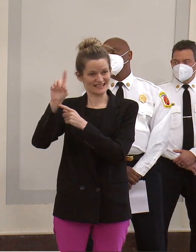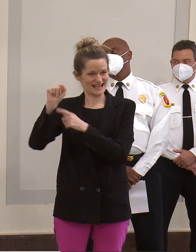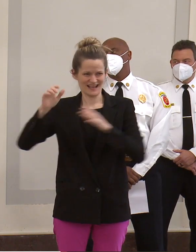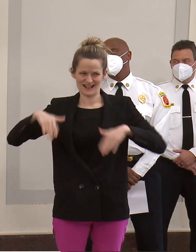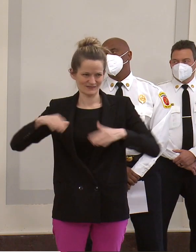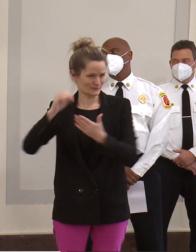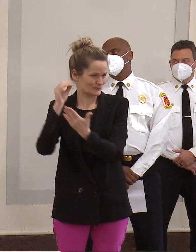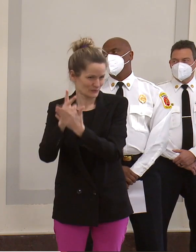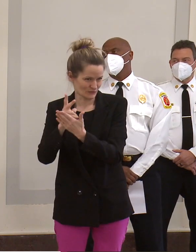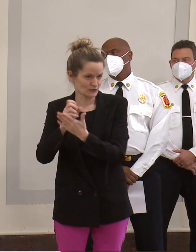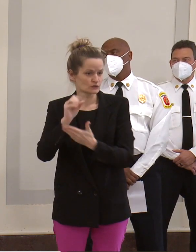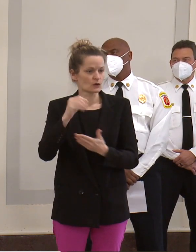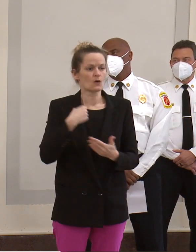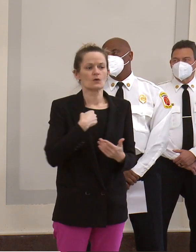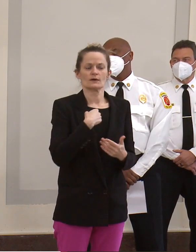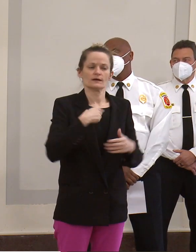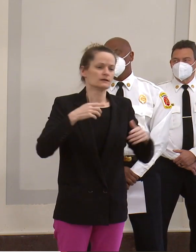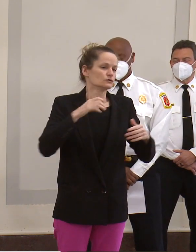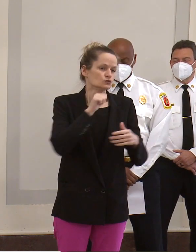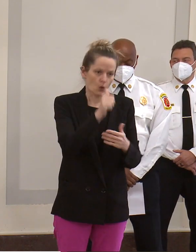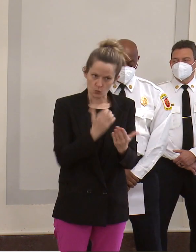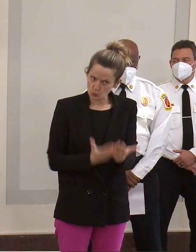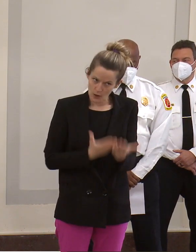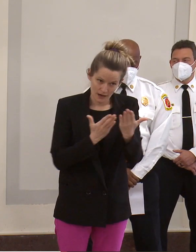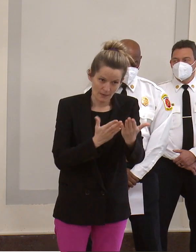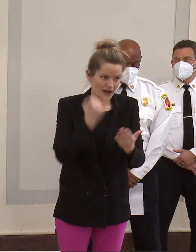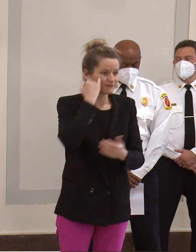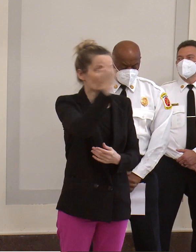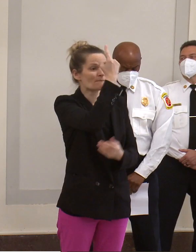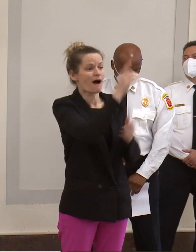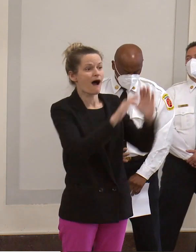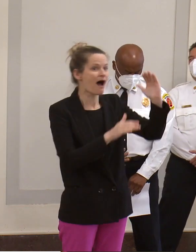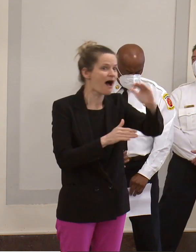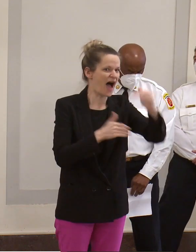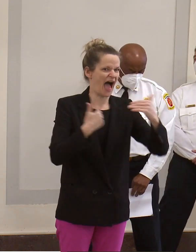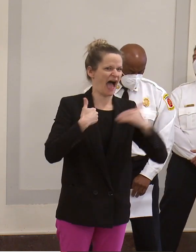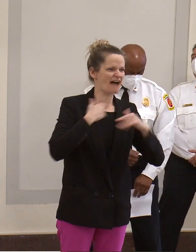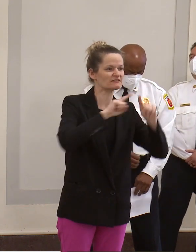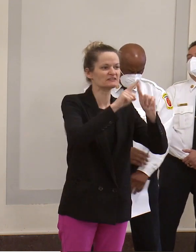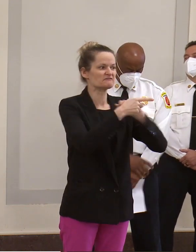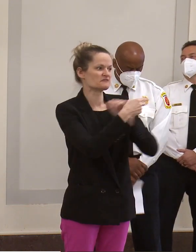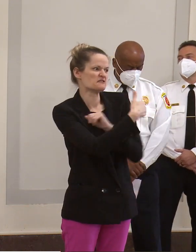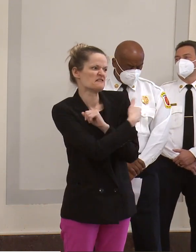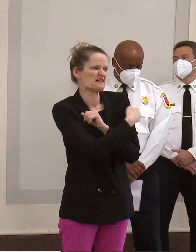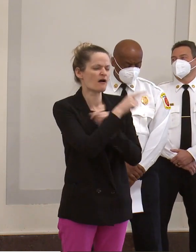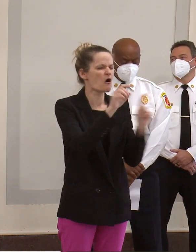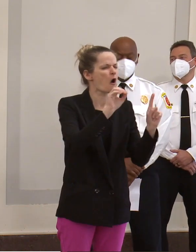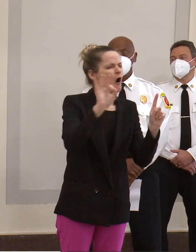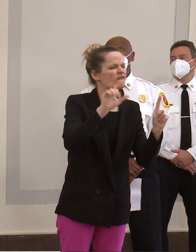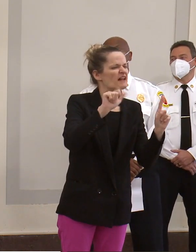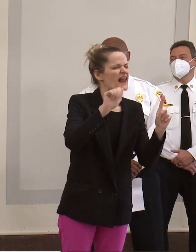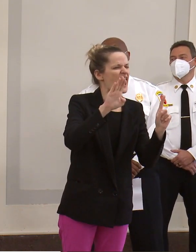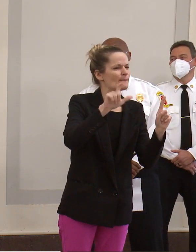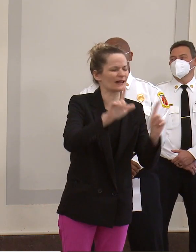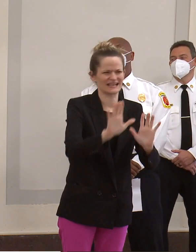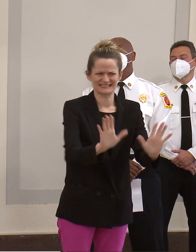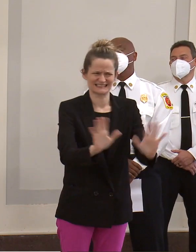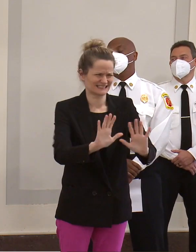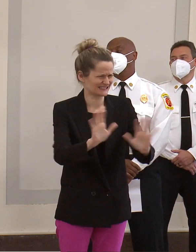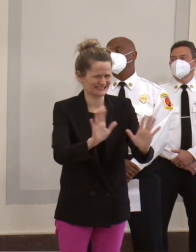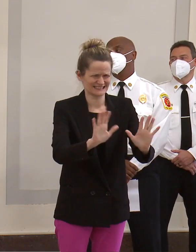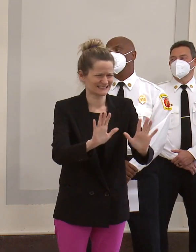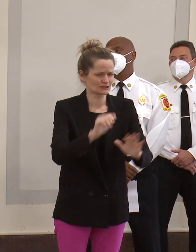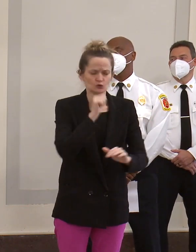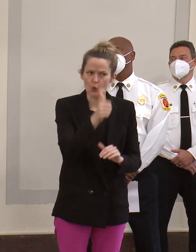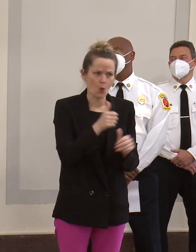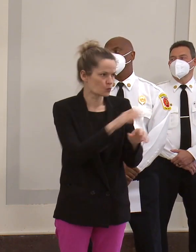of the COVID-19 vaccine and will not be administering booster doses until there's full approval from the FDA and the Advisory Committee